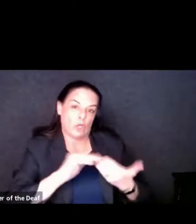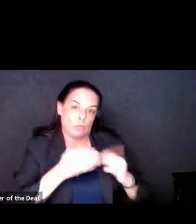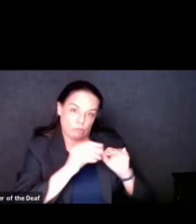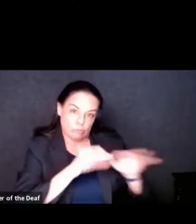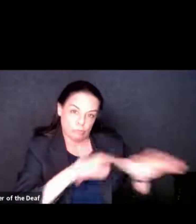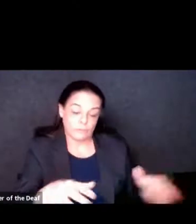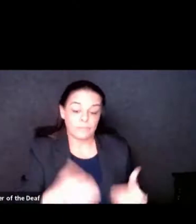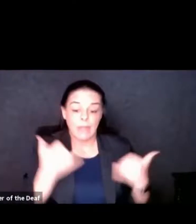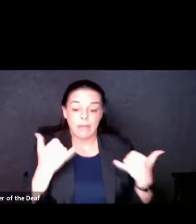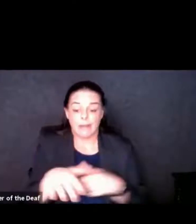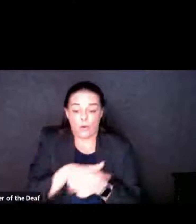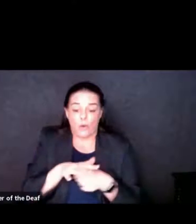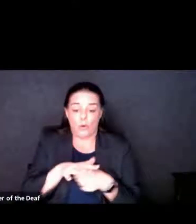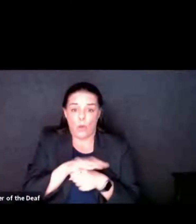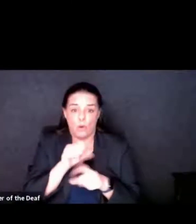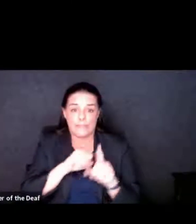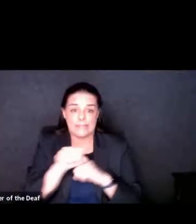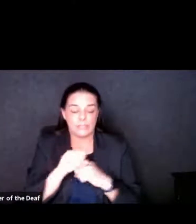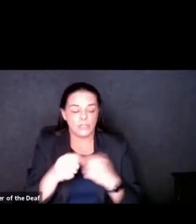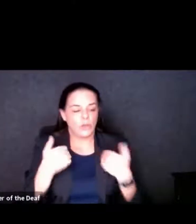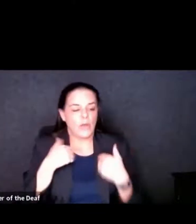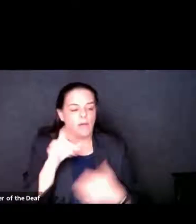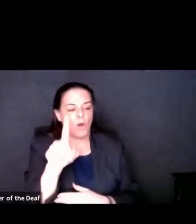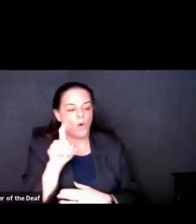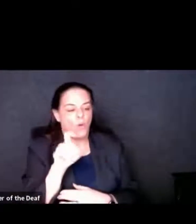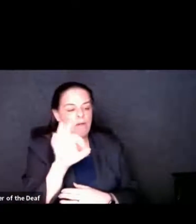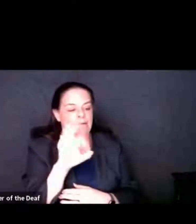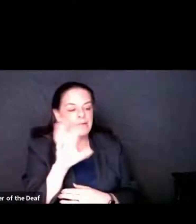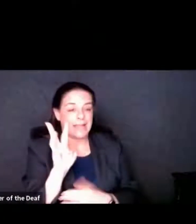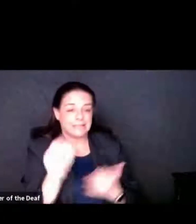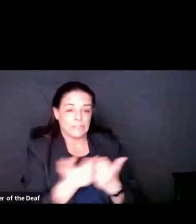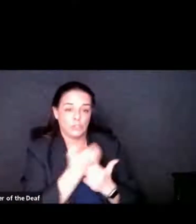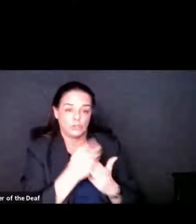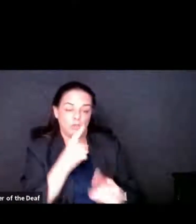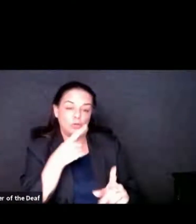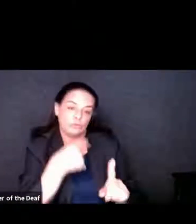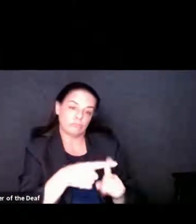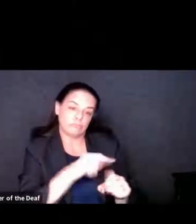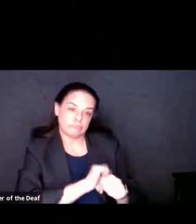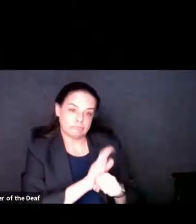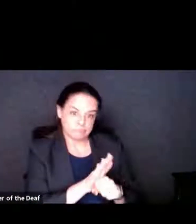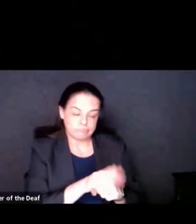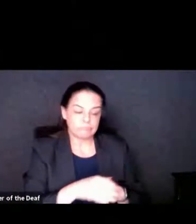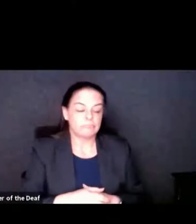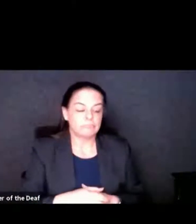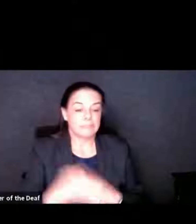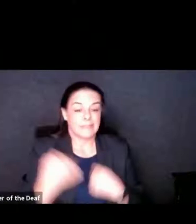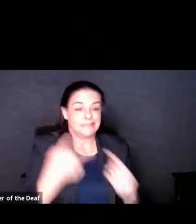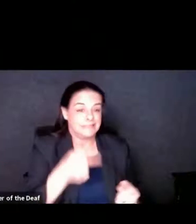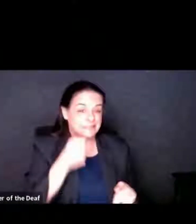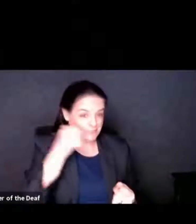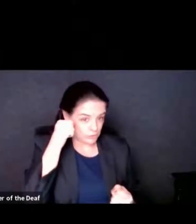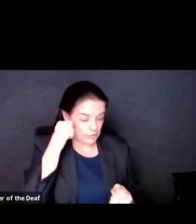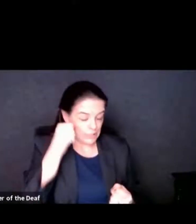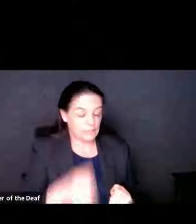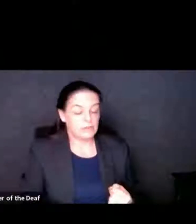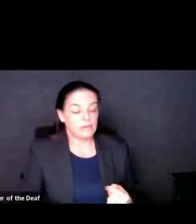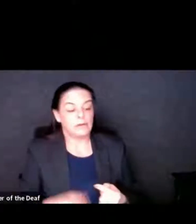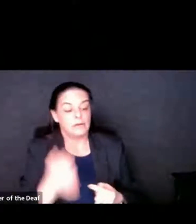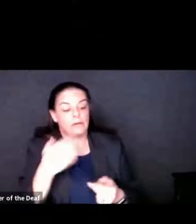local situation. We have 196 new confirmed cases of COVID-19 since yesterday's report,